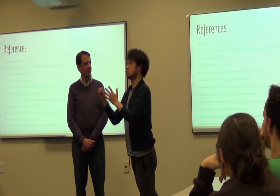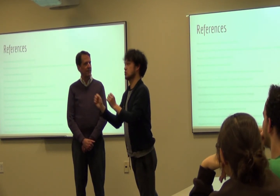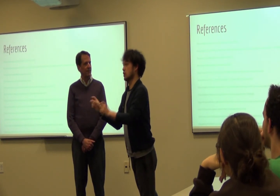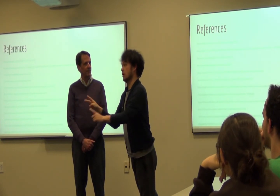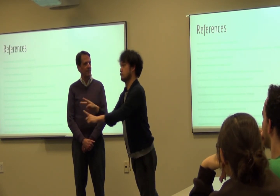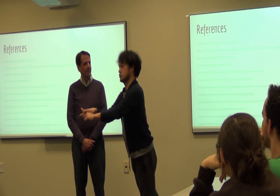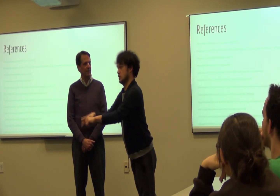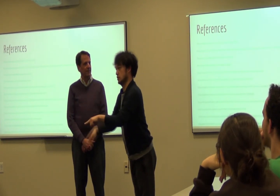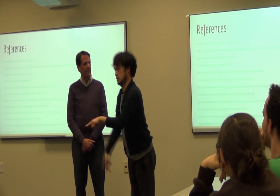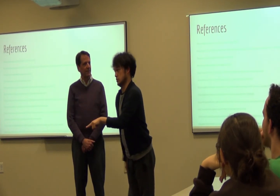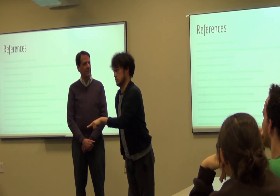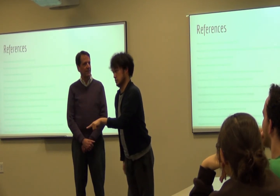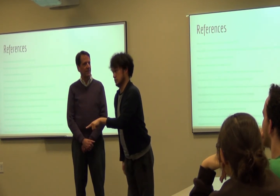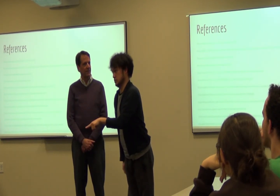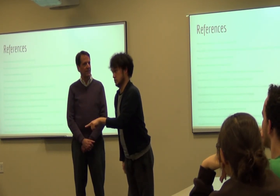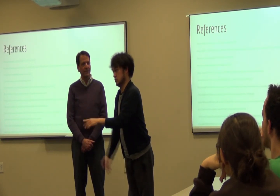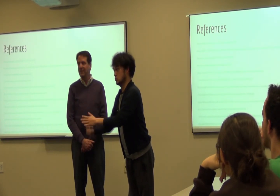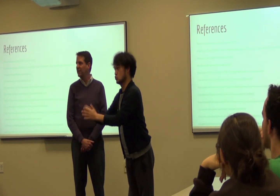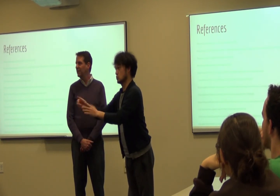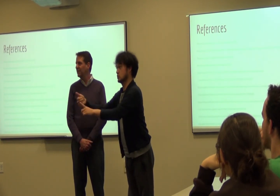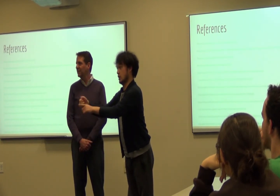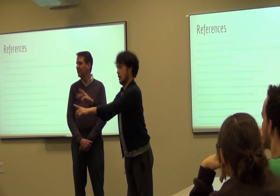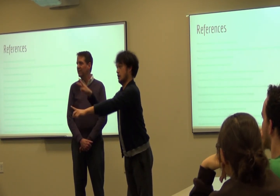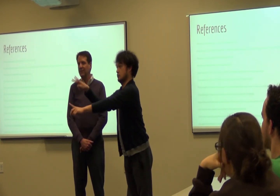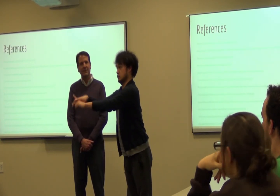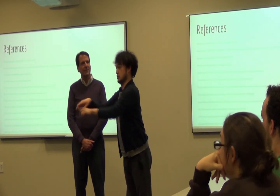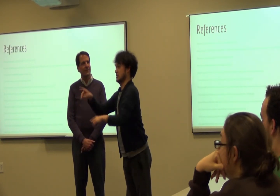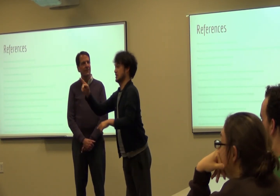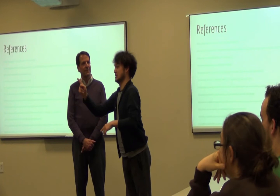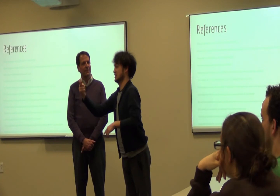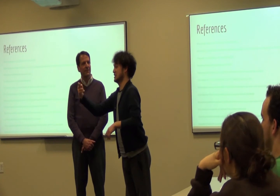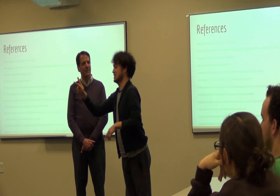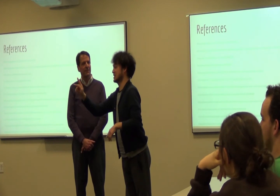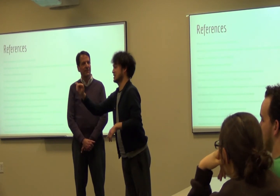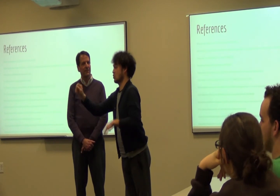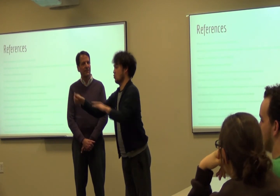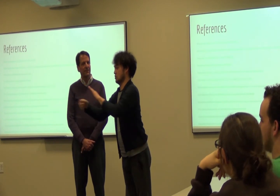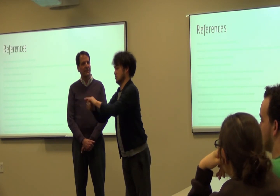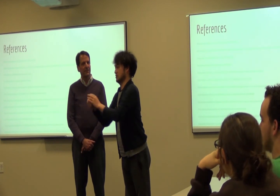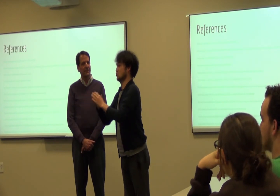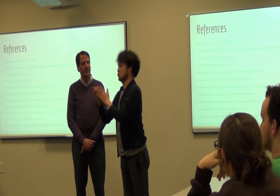you know, it could apply to a student as well.